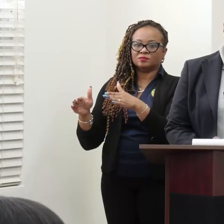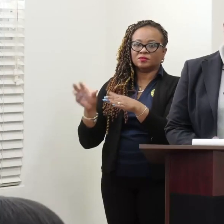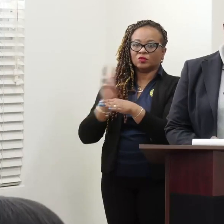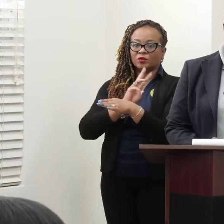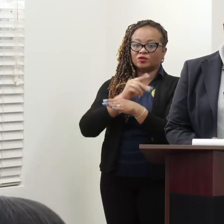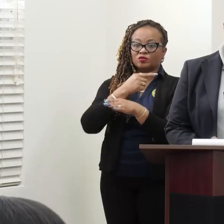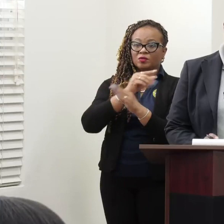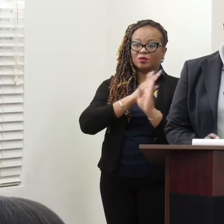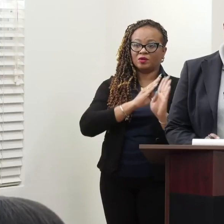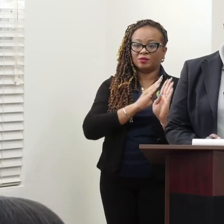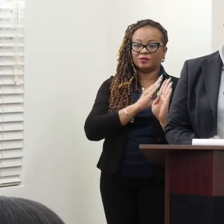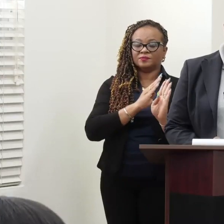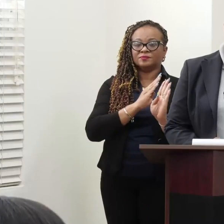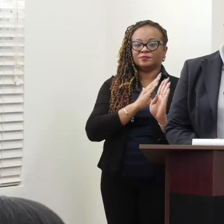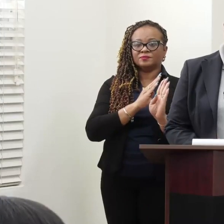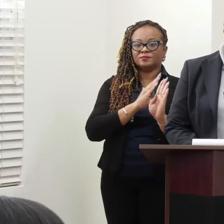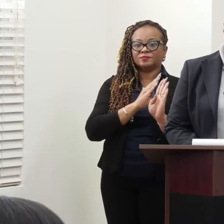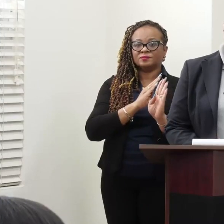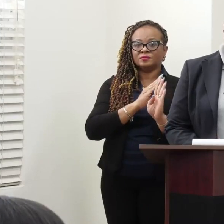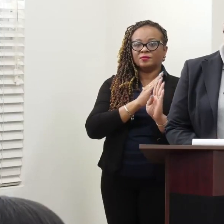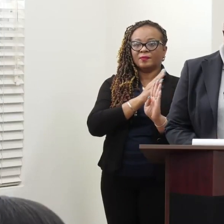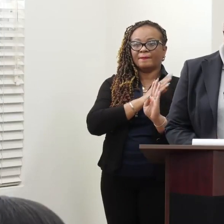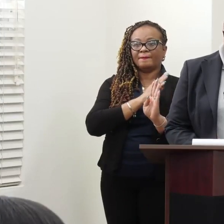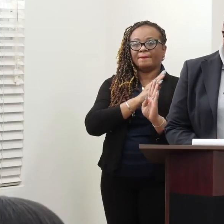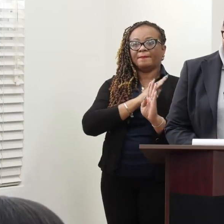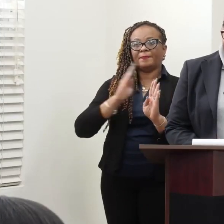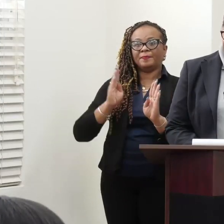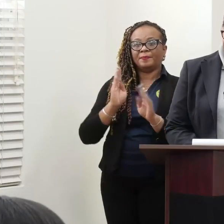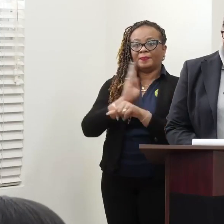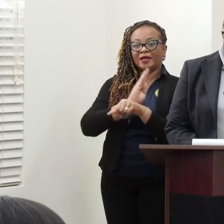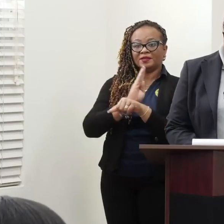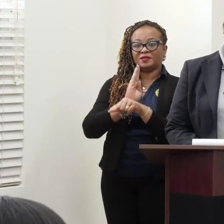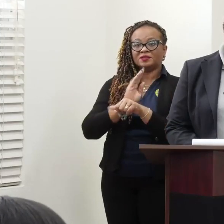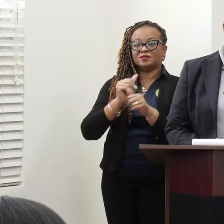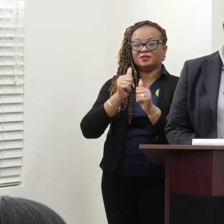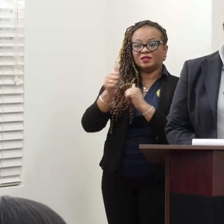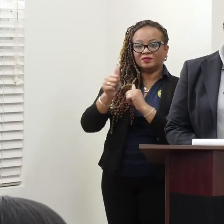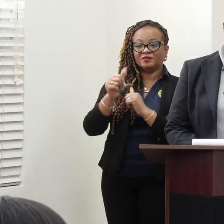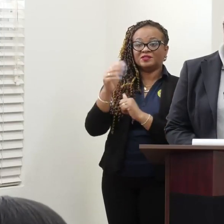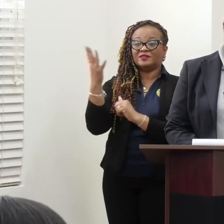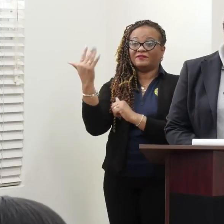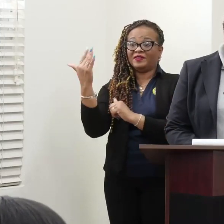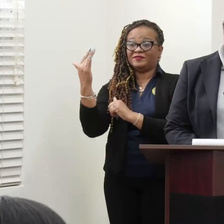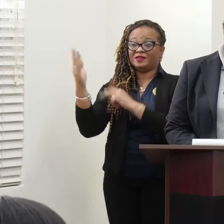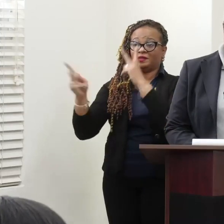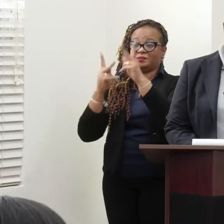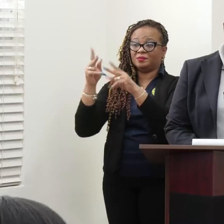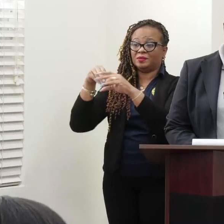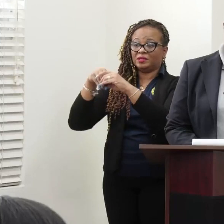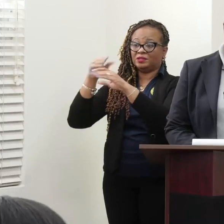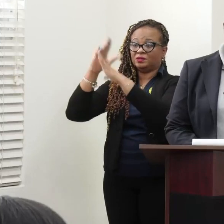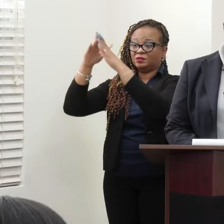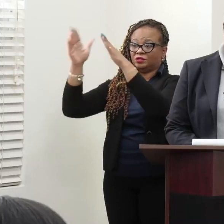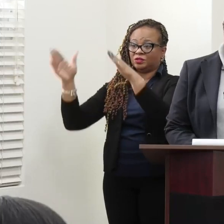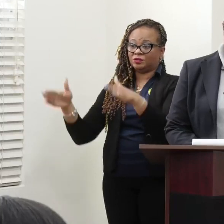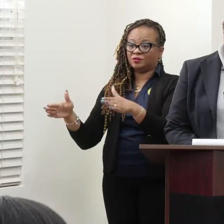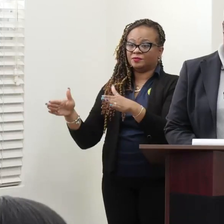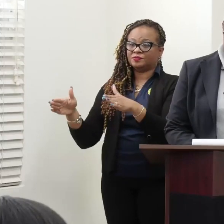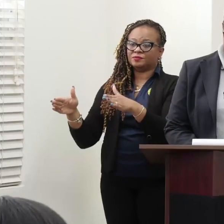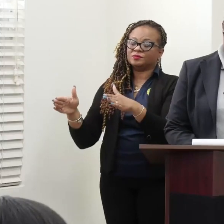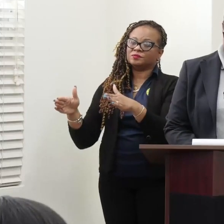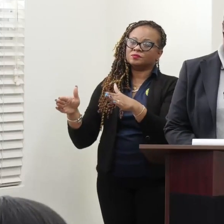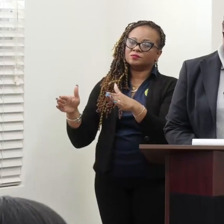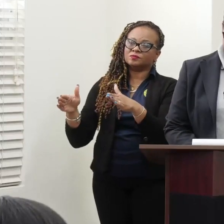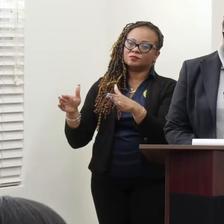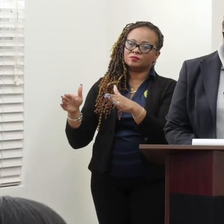West Grand Bahama, Bethel Deliverance Center, 15 persons. Ça c'est dans West Grand Bahama, Bethel